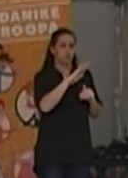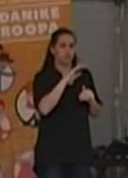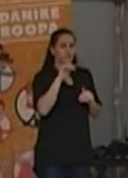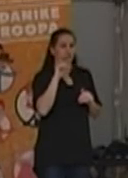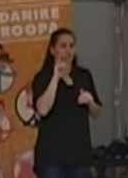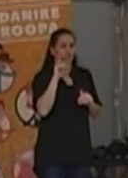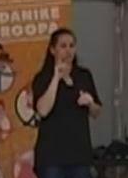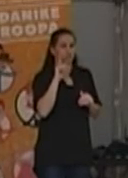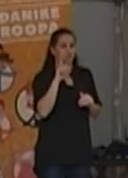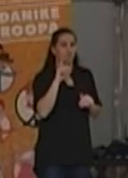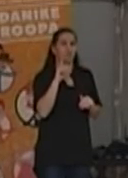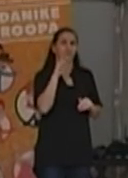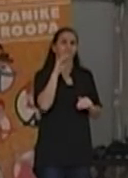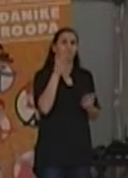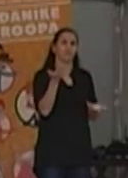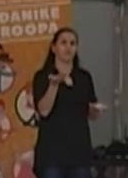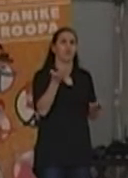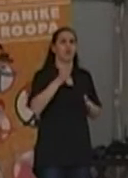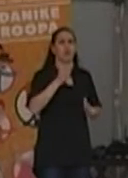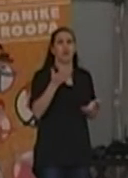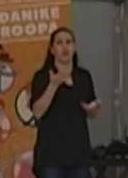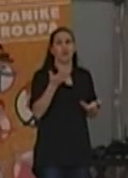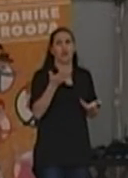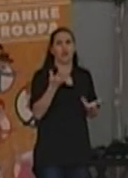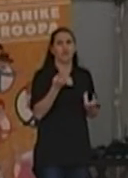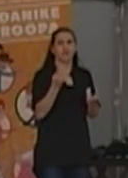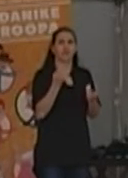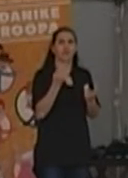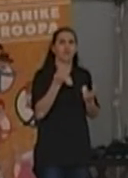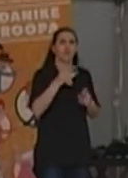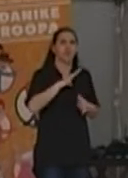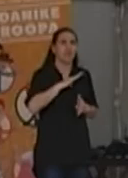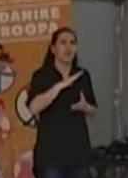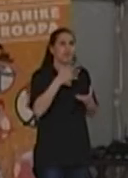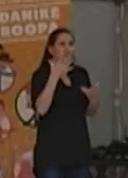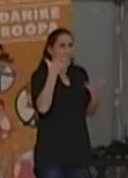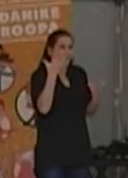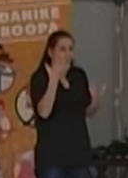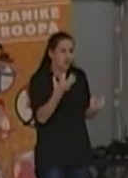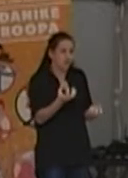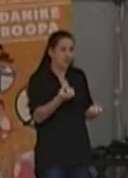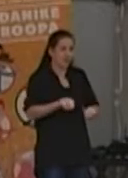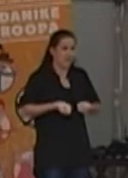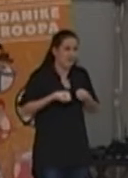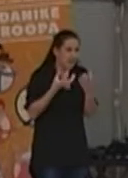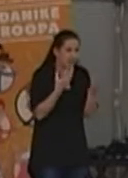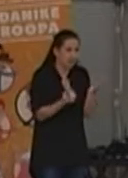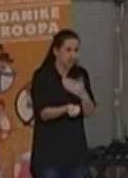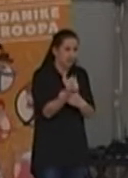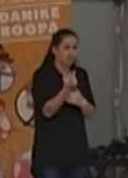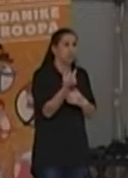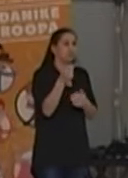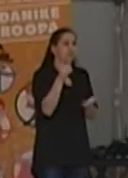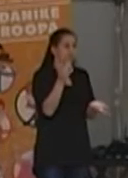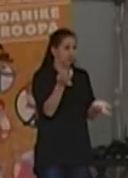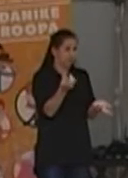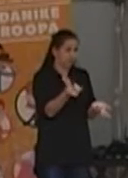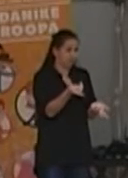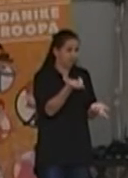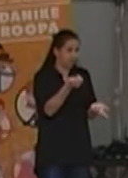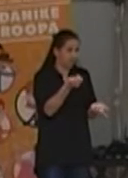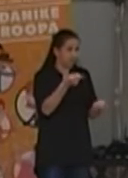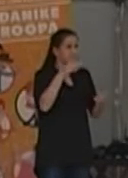when sort of such dark artistic expression comes out of a country, it's because people feel secure enough to be able to do that.